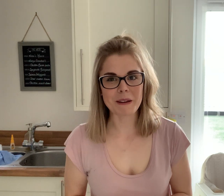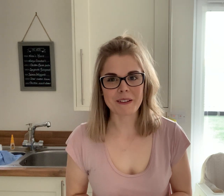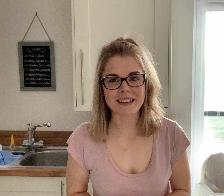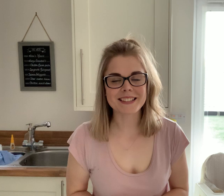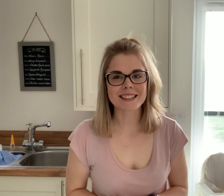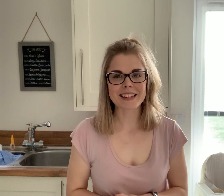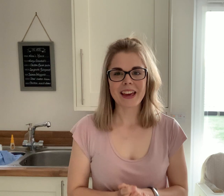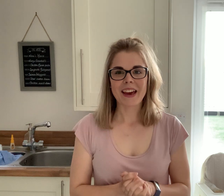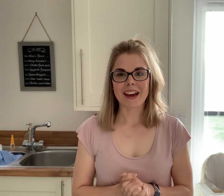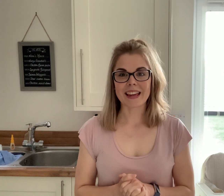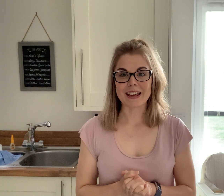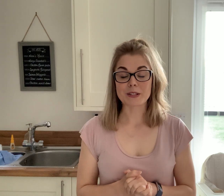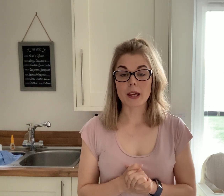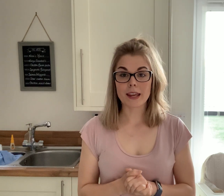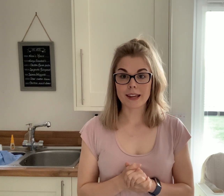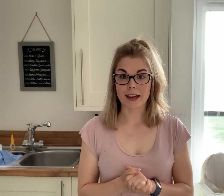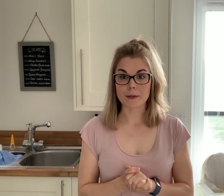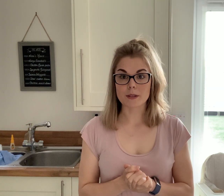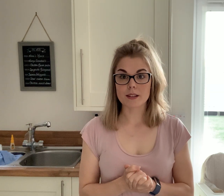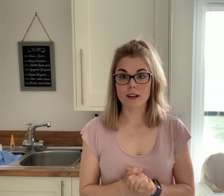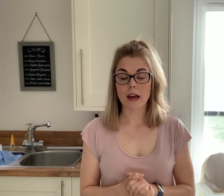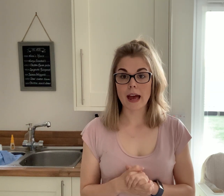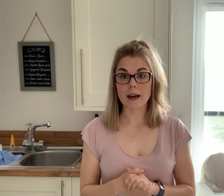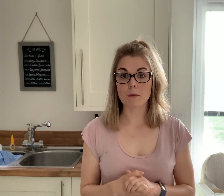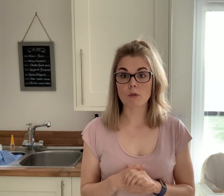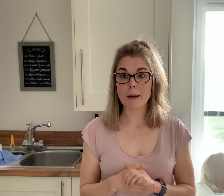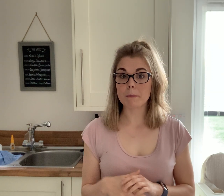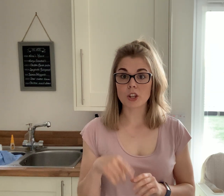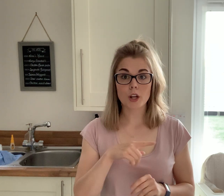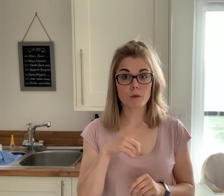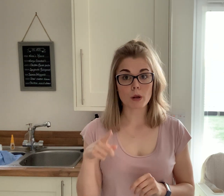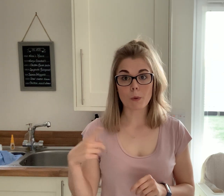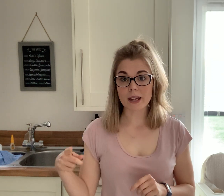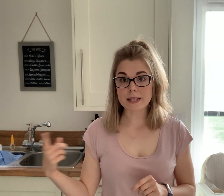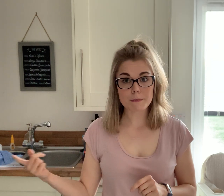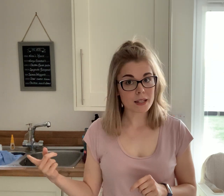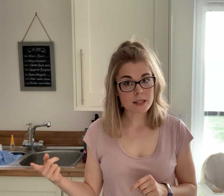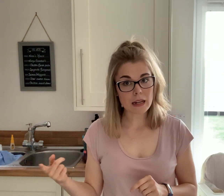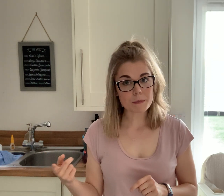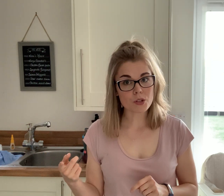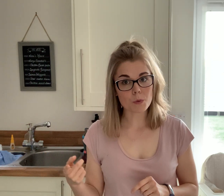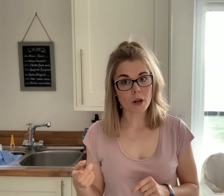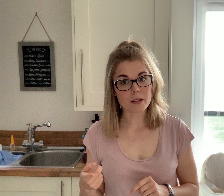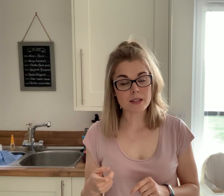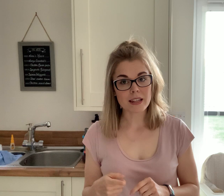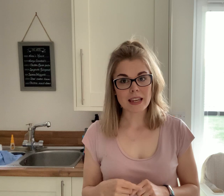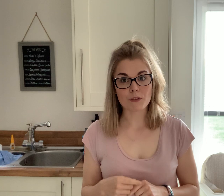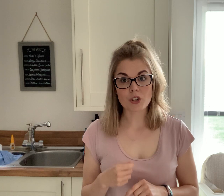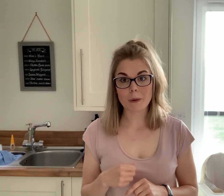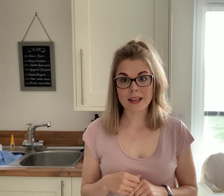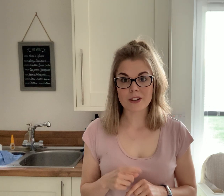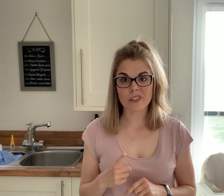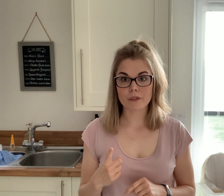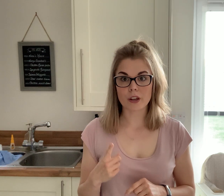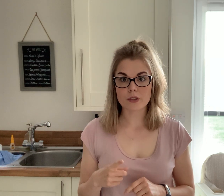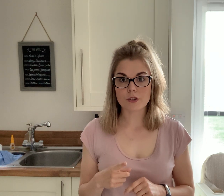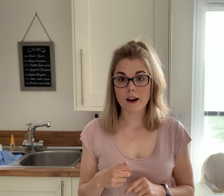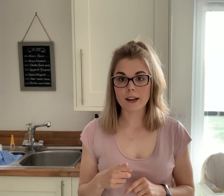perfect. Okay so here goes. Remember you can rewind as many times as you want if you don't get it on the first try